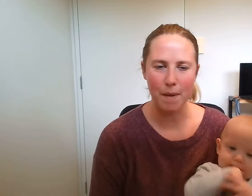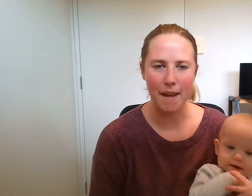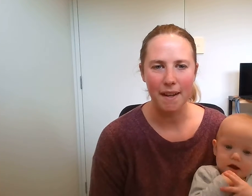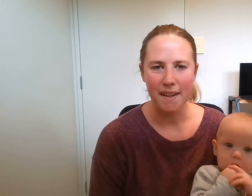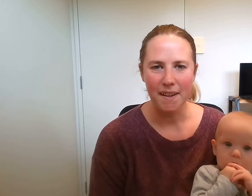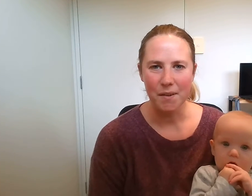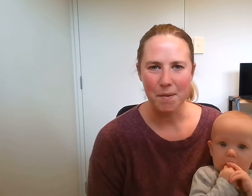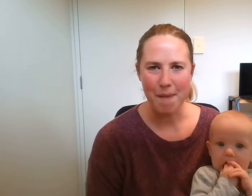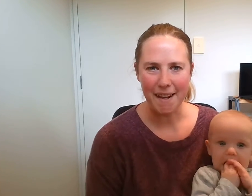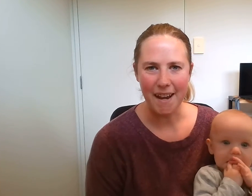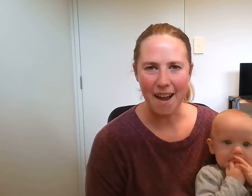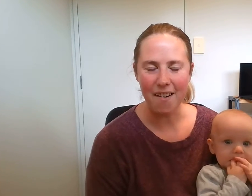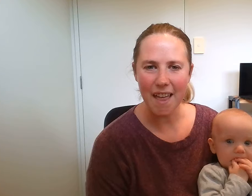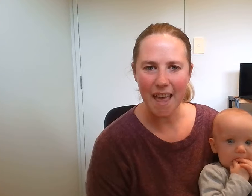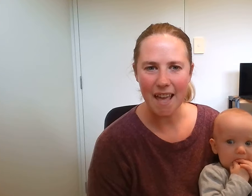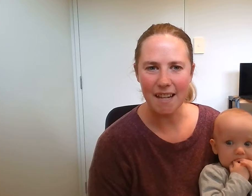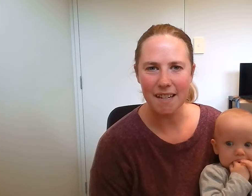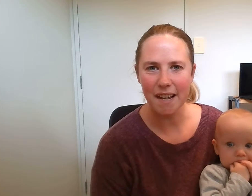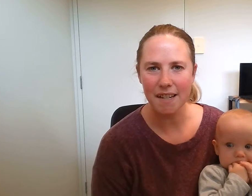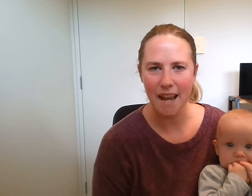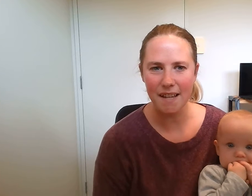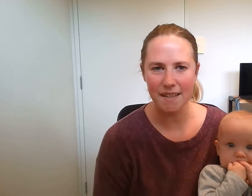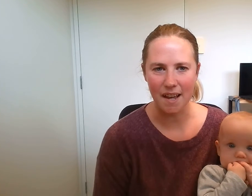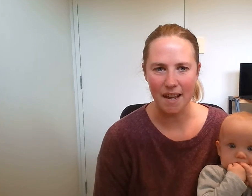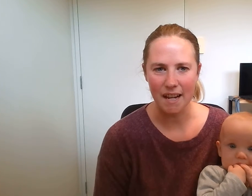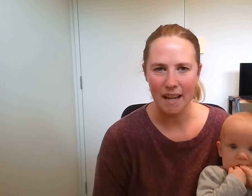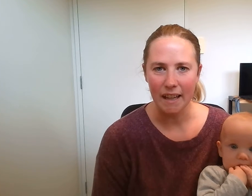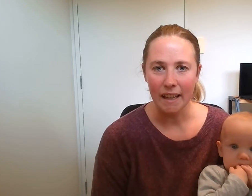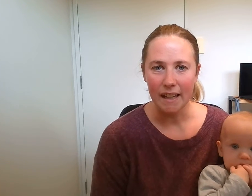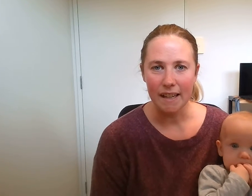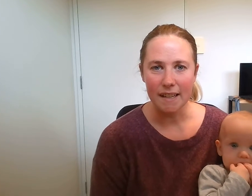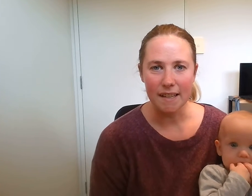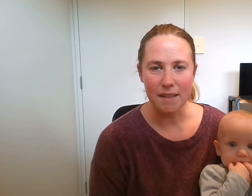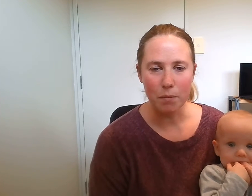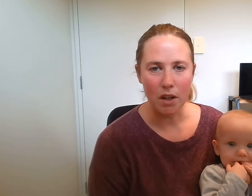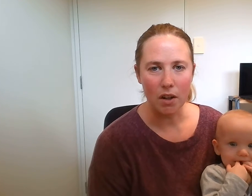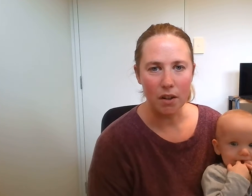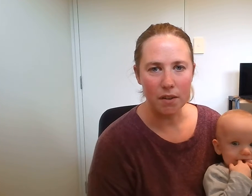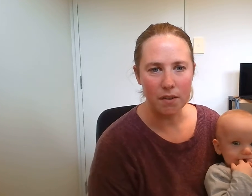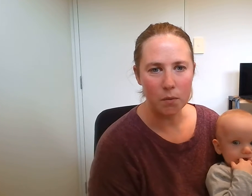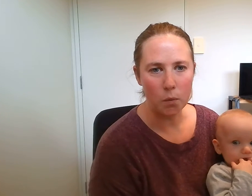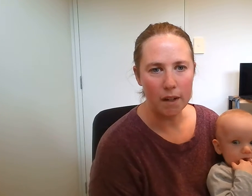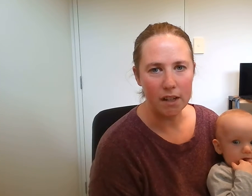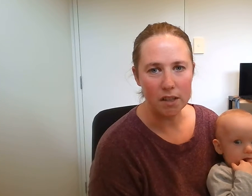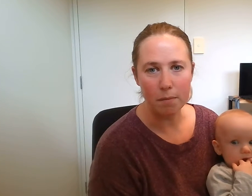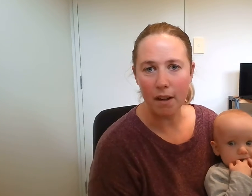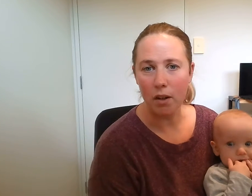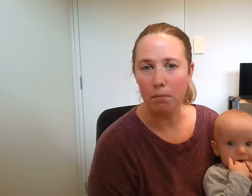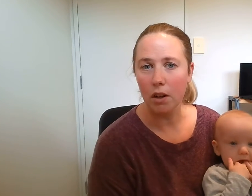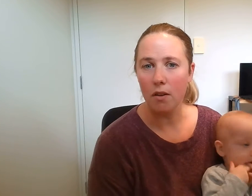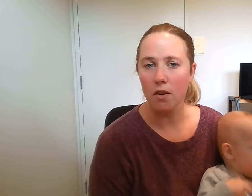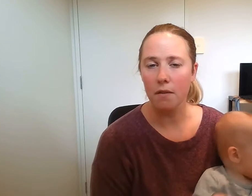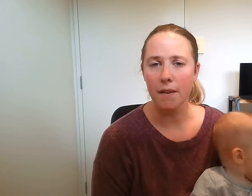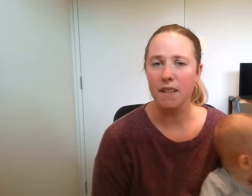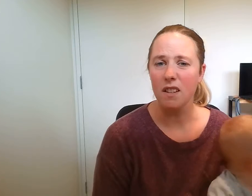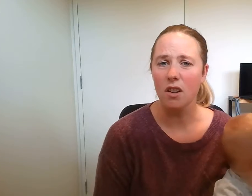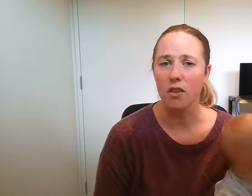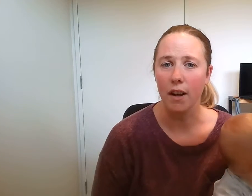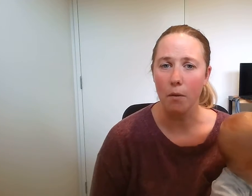but we're back now. And today's sign is because we just about got blown off the face of the earth on our walk